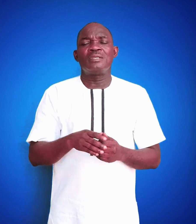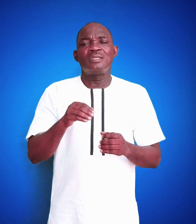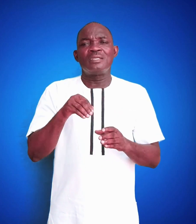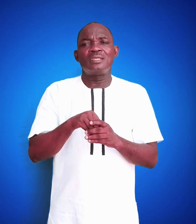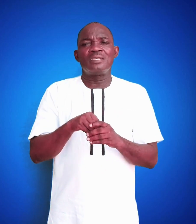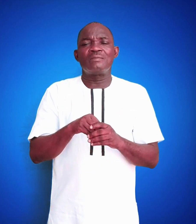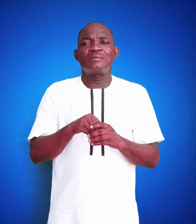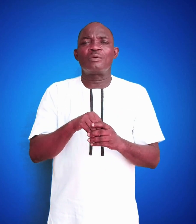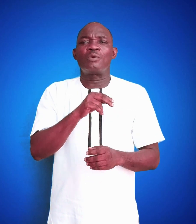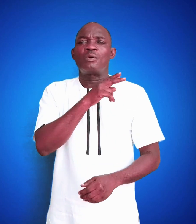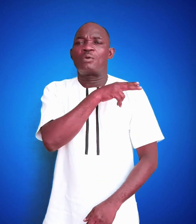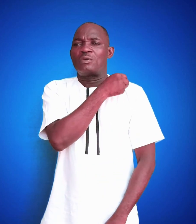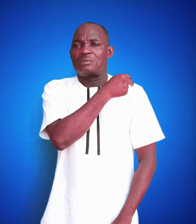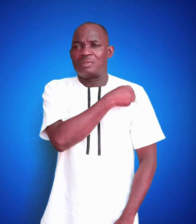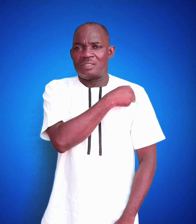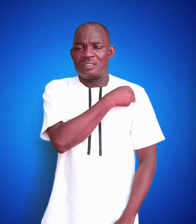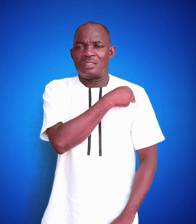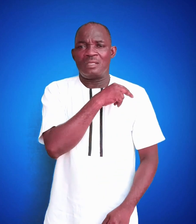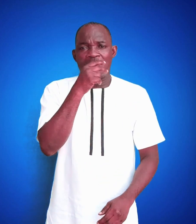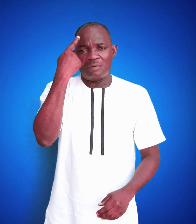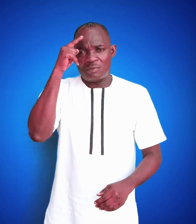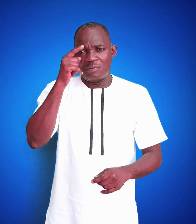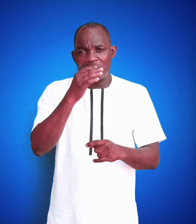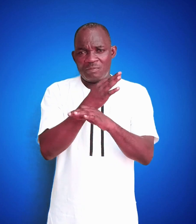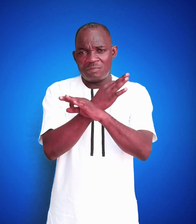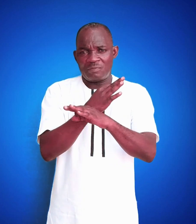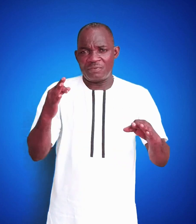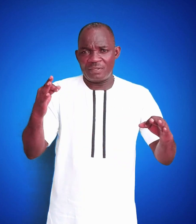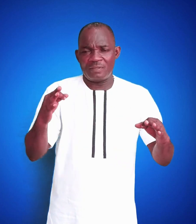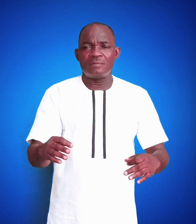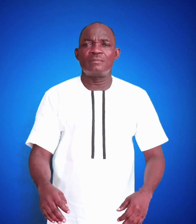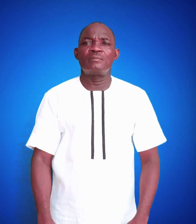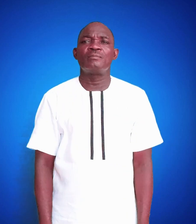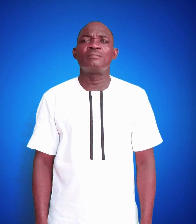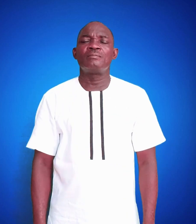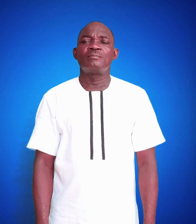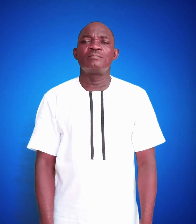in a health center for free.